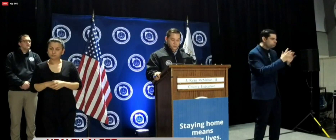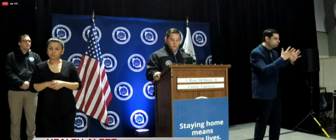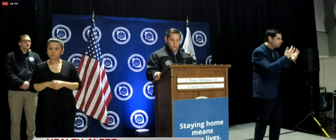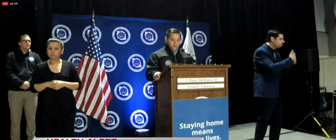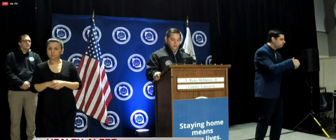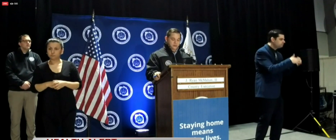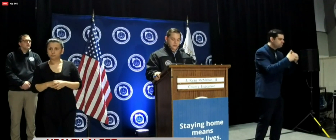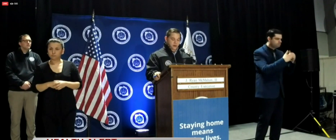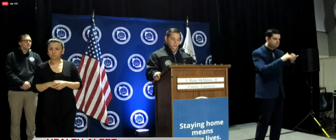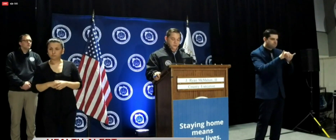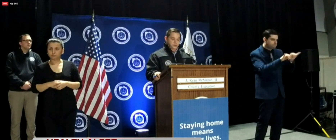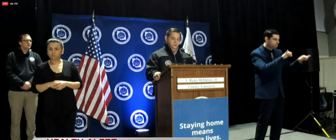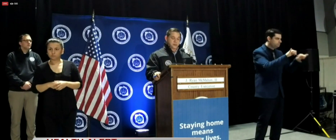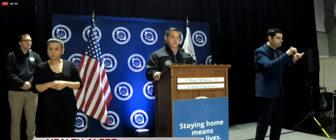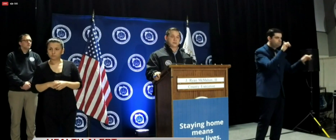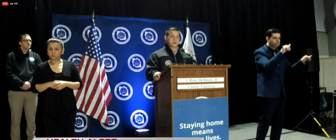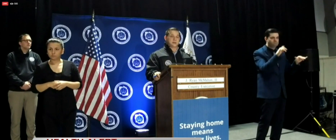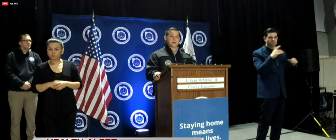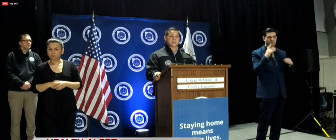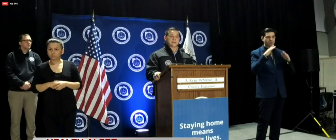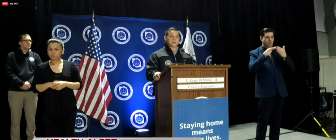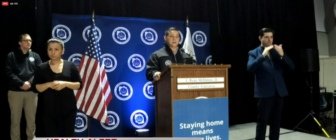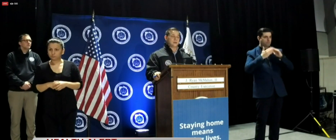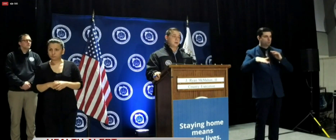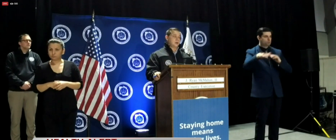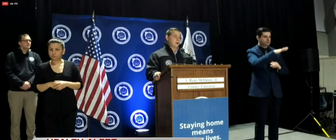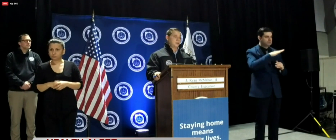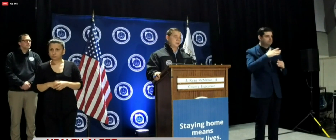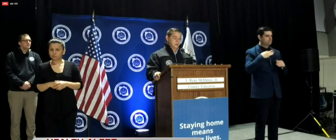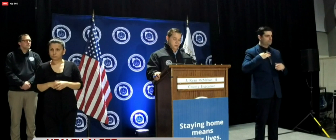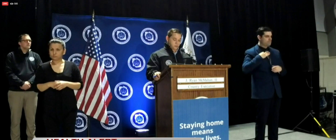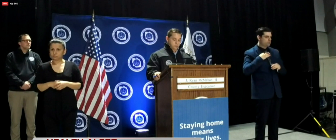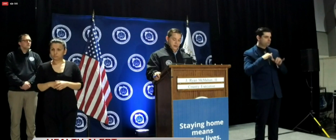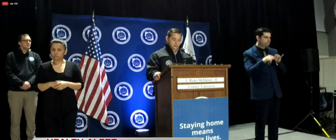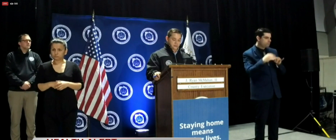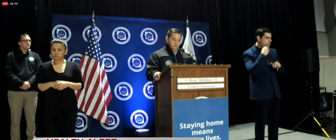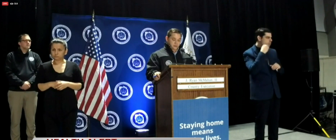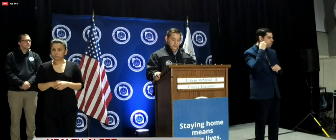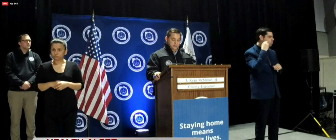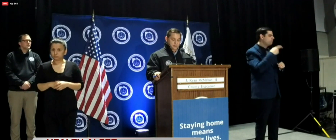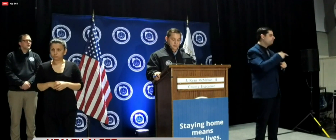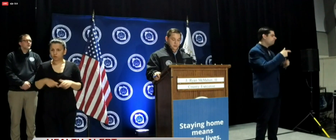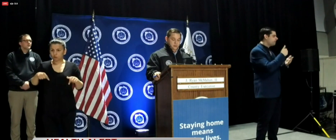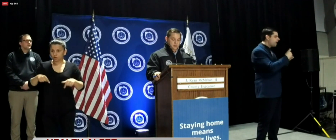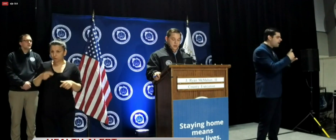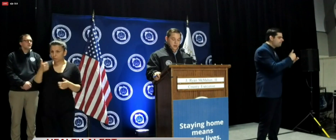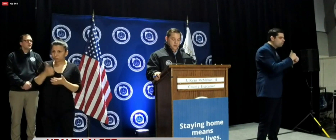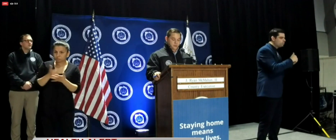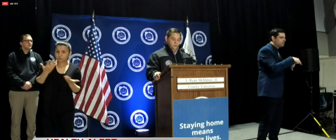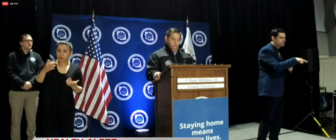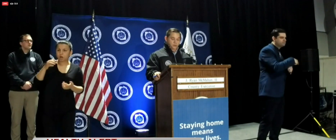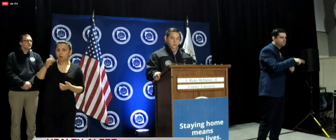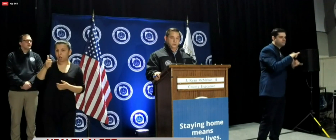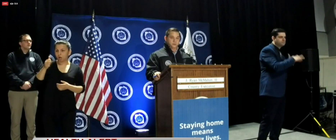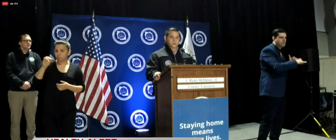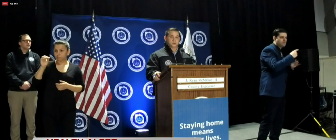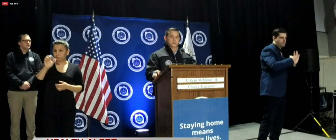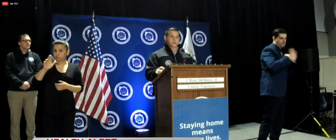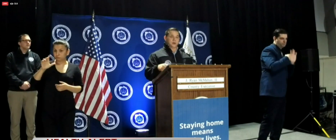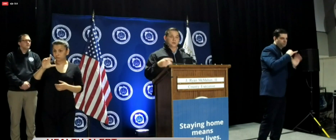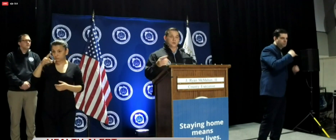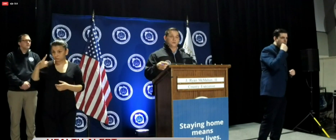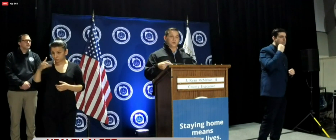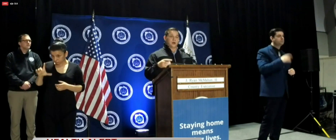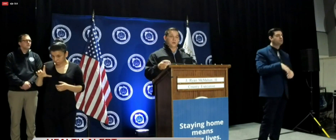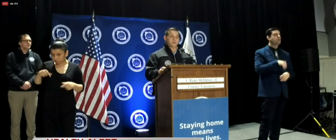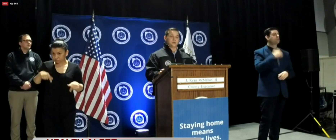other third big thing that's going to help us is upstate's testing. That's another real positive here that I see. Be able to turn things